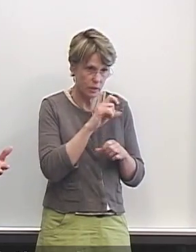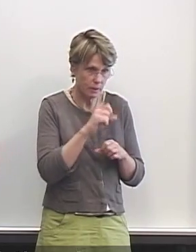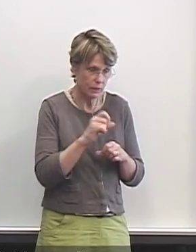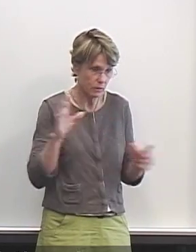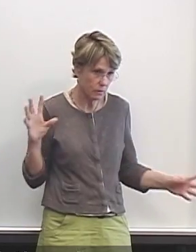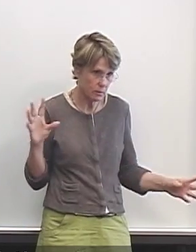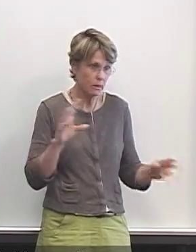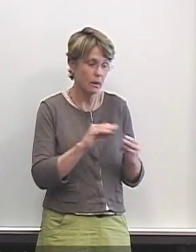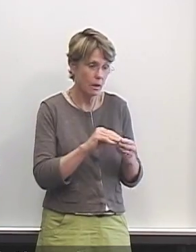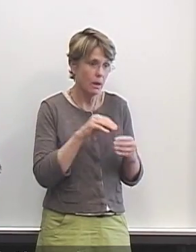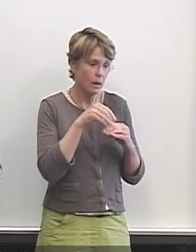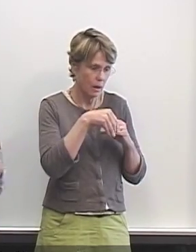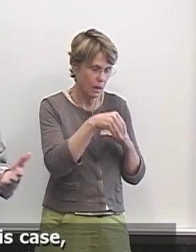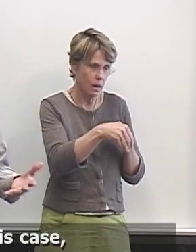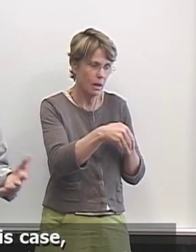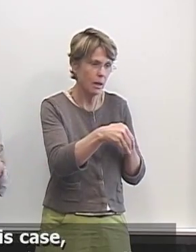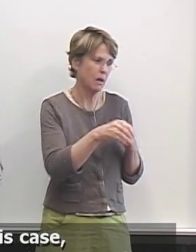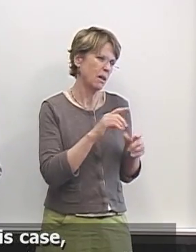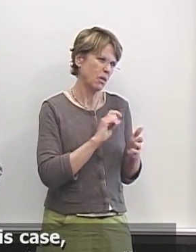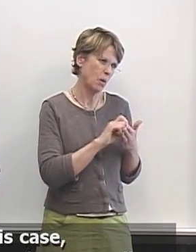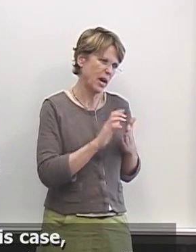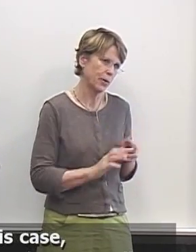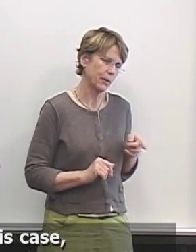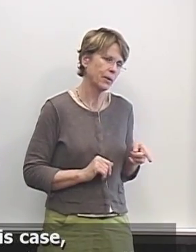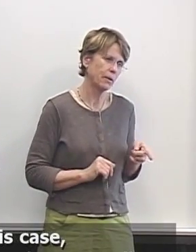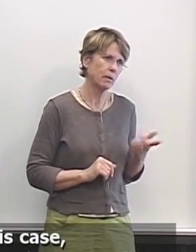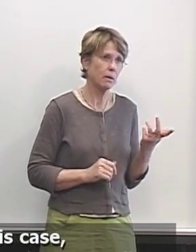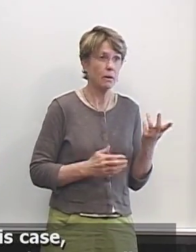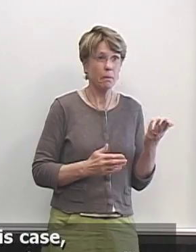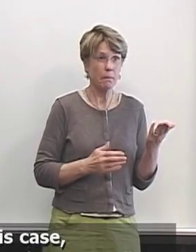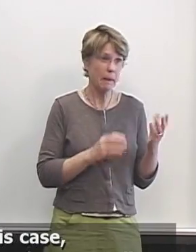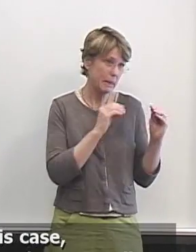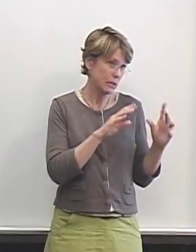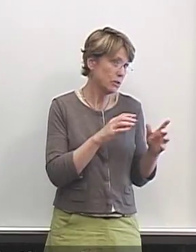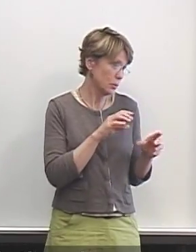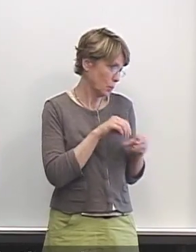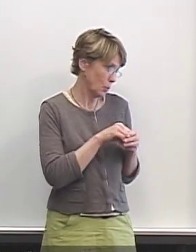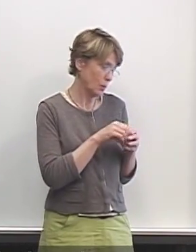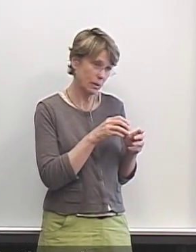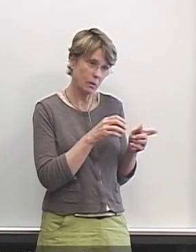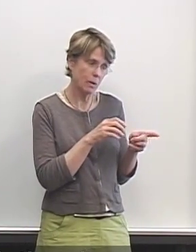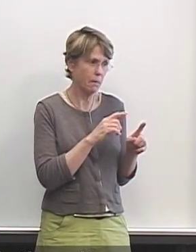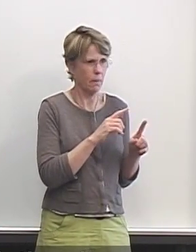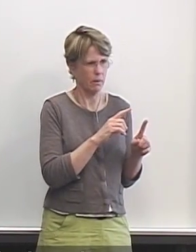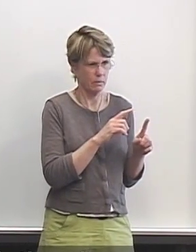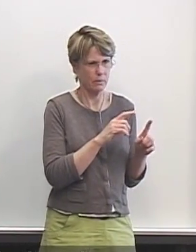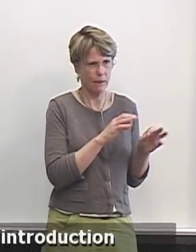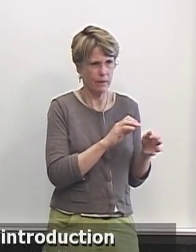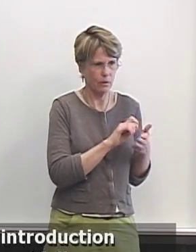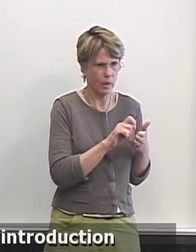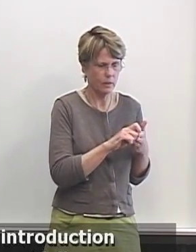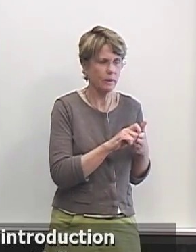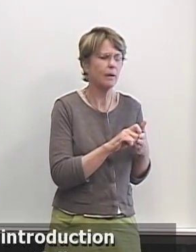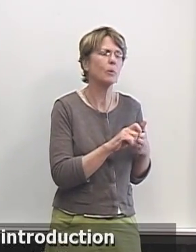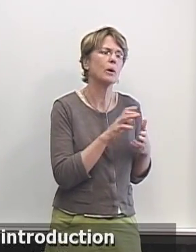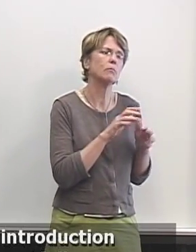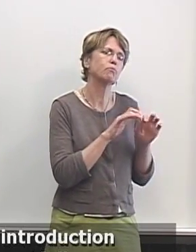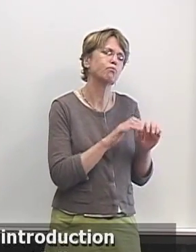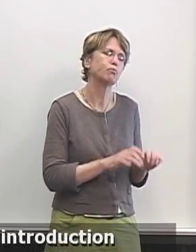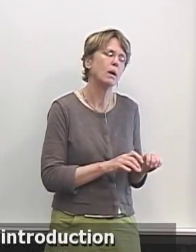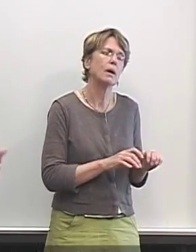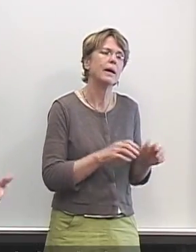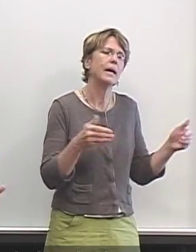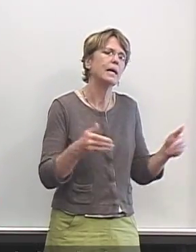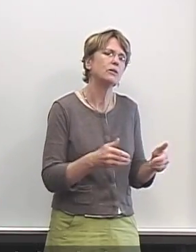the writer, in this case maybe the teacher as well, but certainly the writer, writes an introduction to the